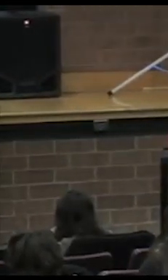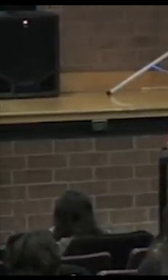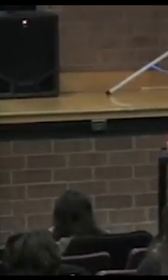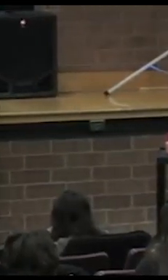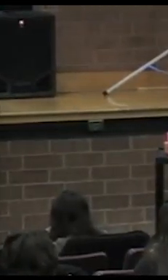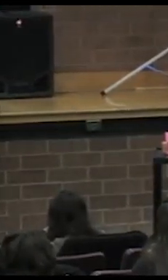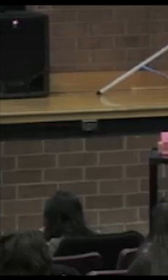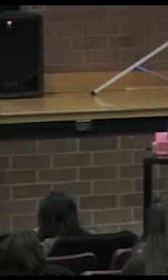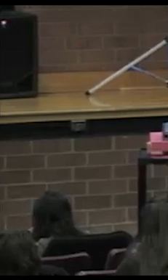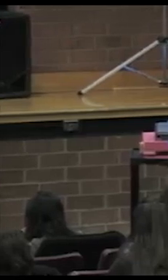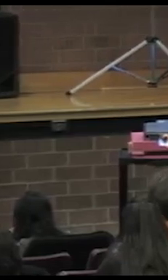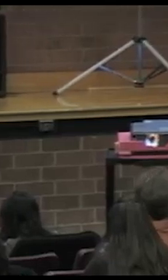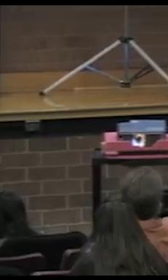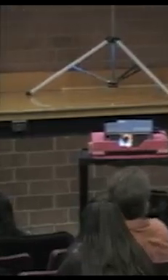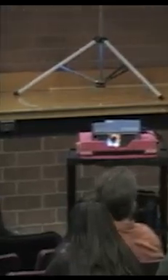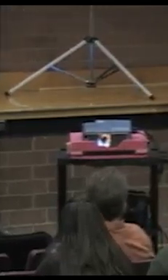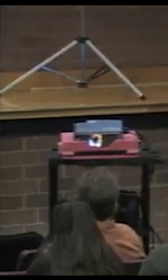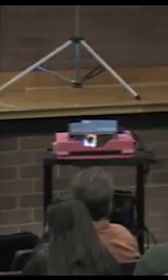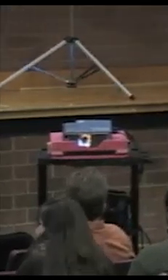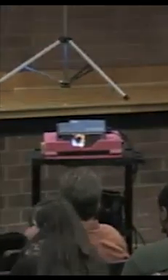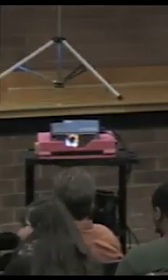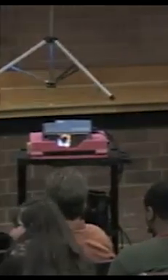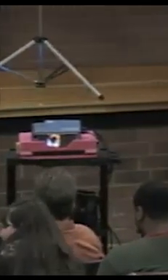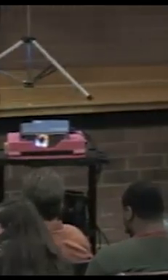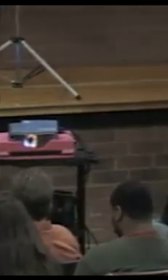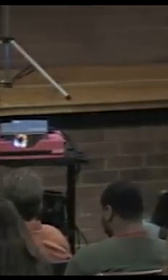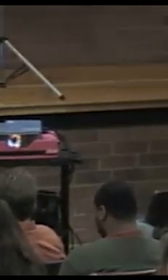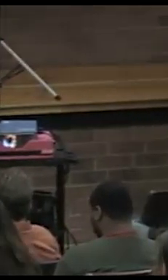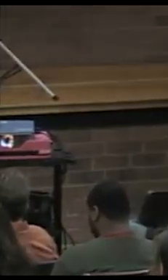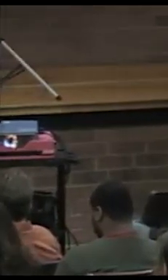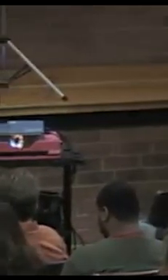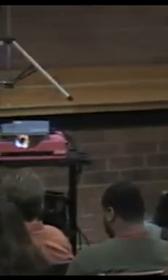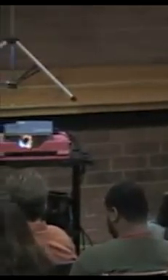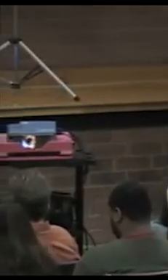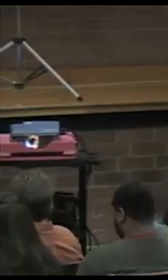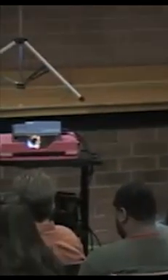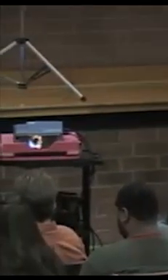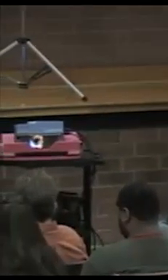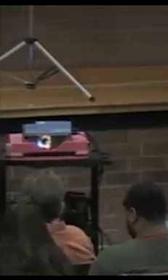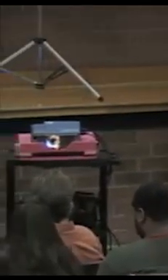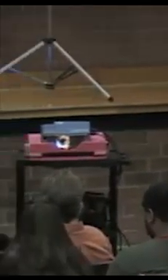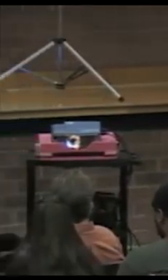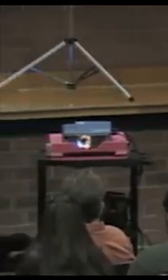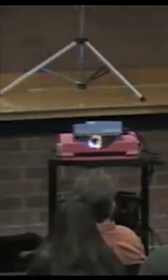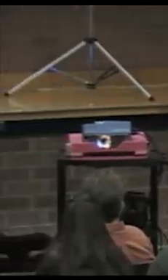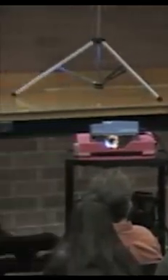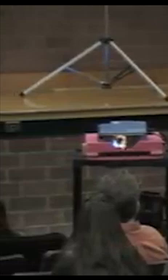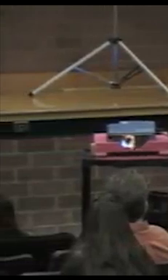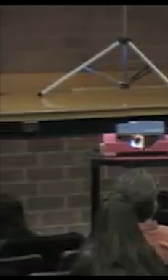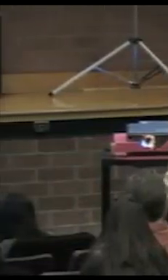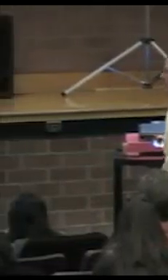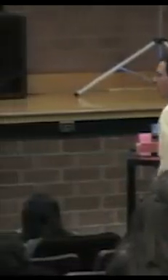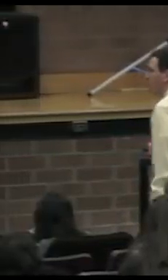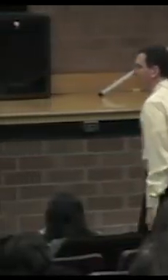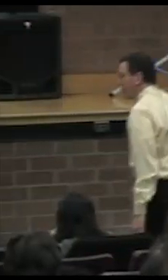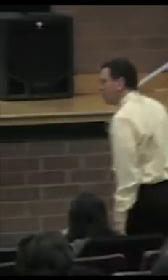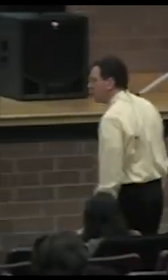prayer. The power of people put their energies towards the same purpose. Someone say amen.